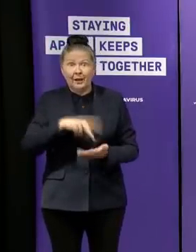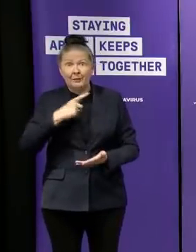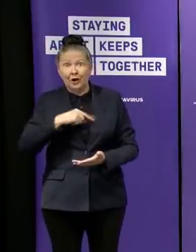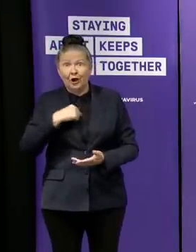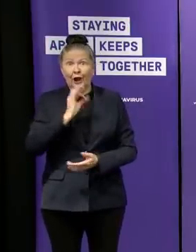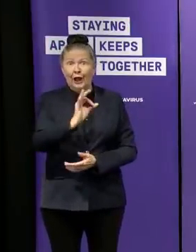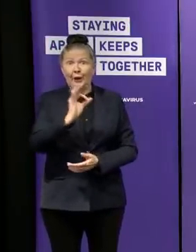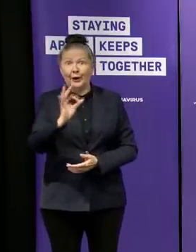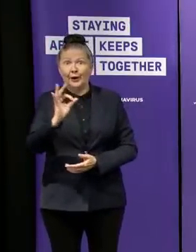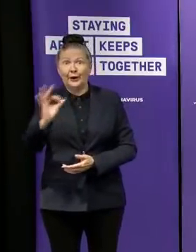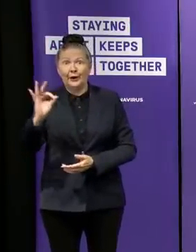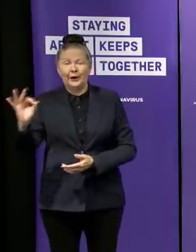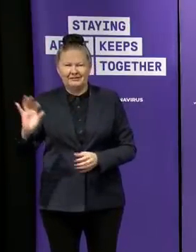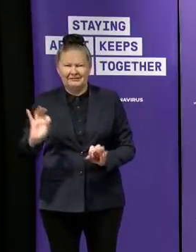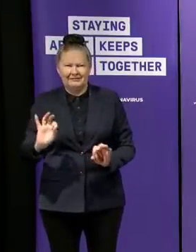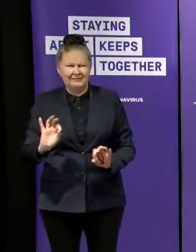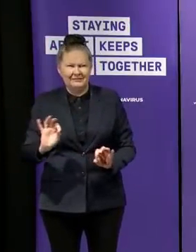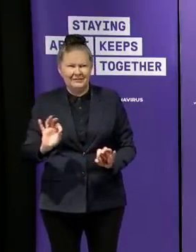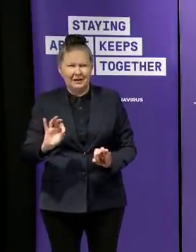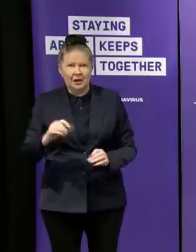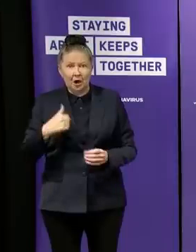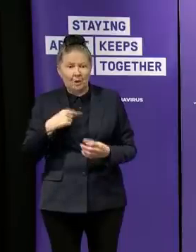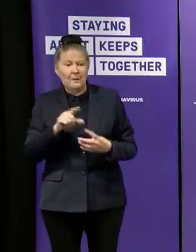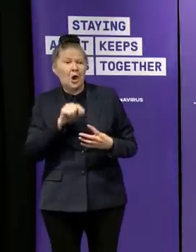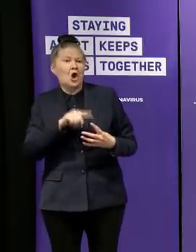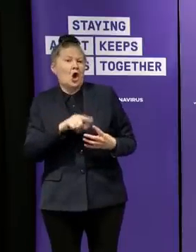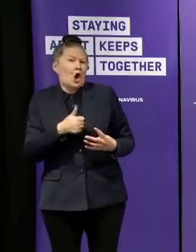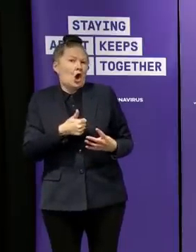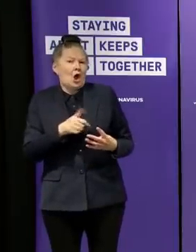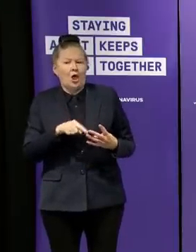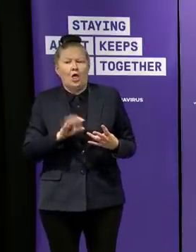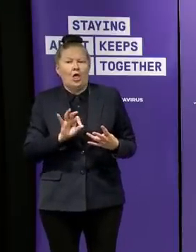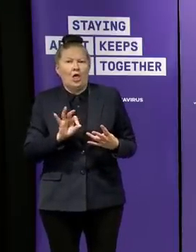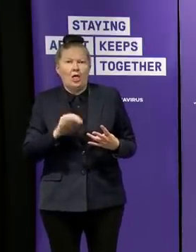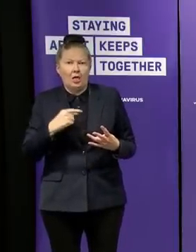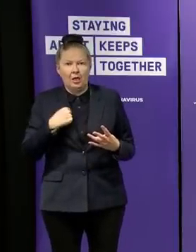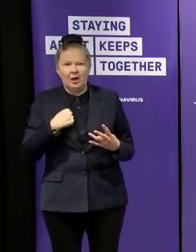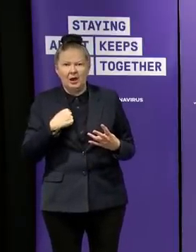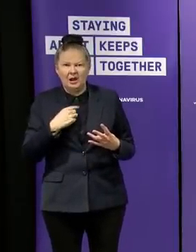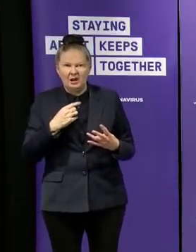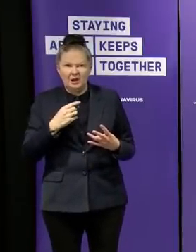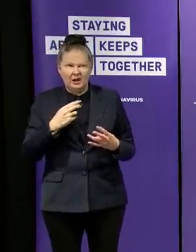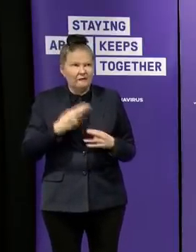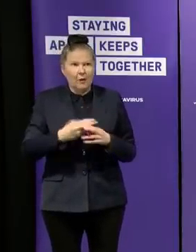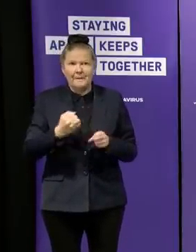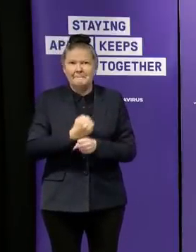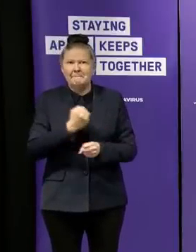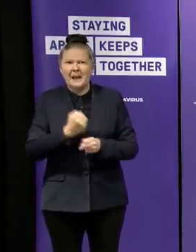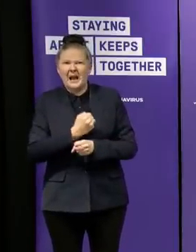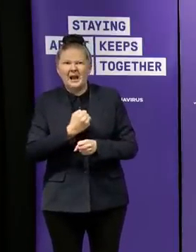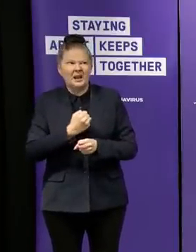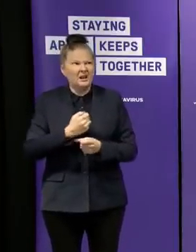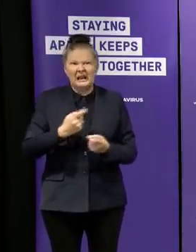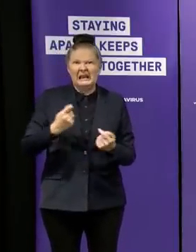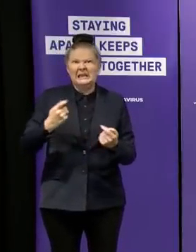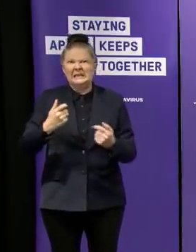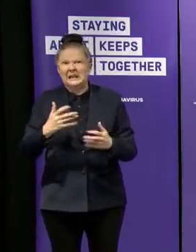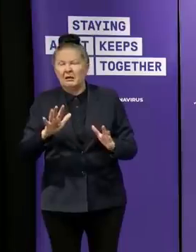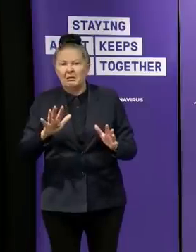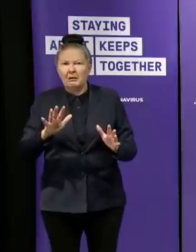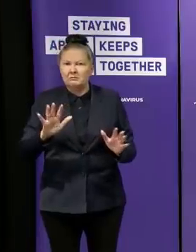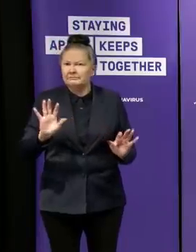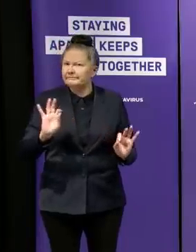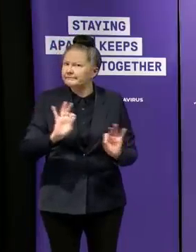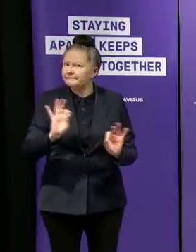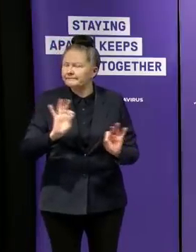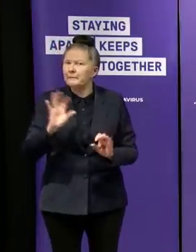and we had all these perfectly equal options and we chose one rather than the other. No, that is not what we've done. That is not what we've done. We will get you open when it is